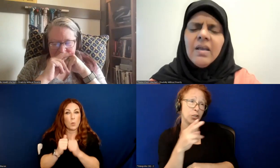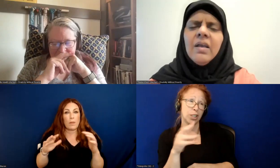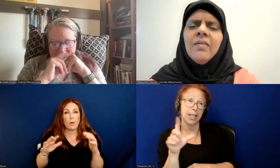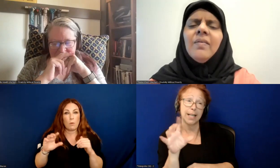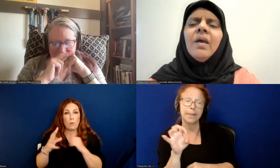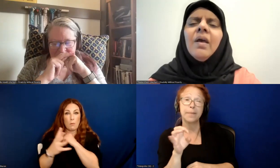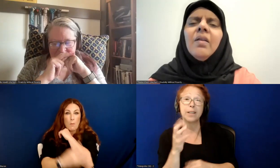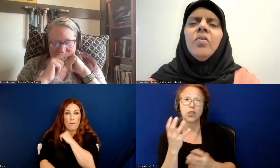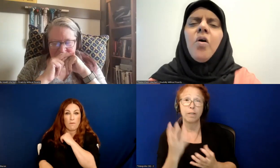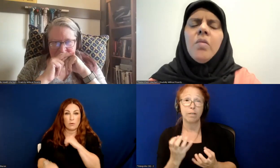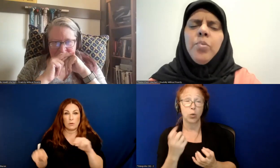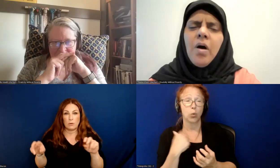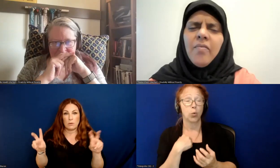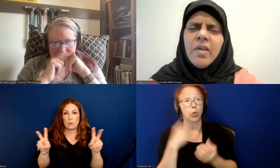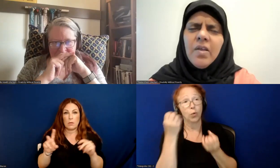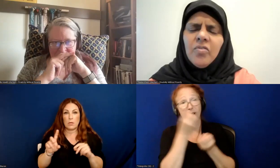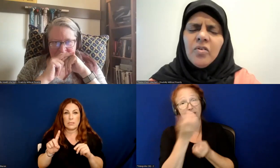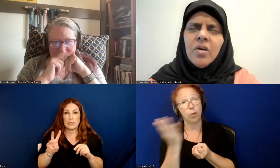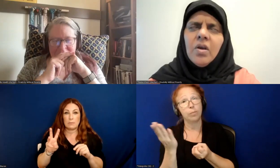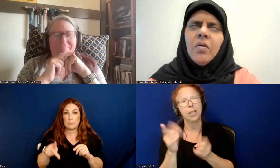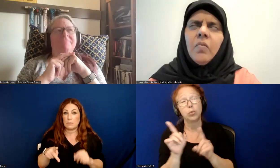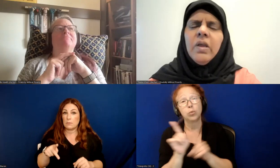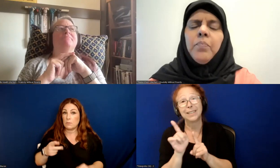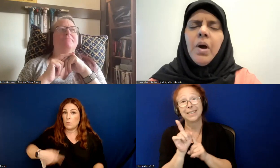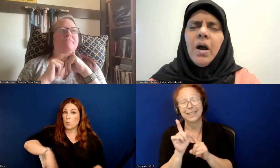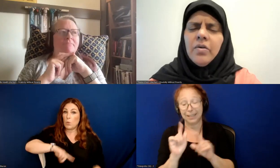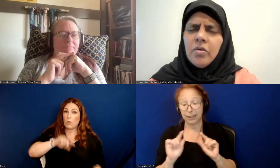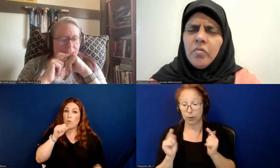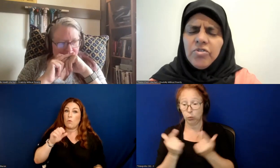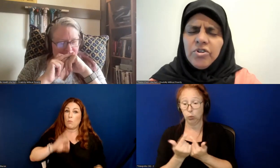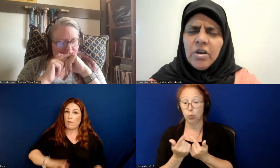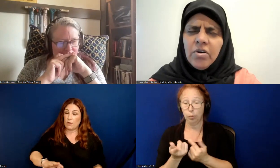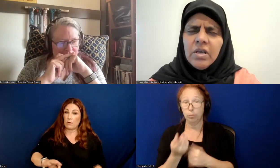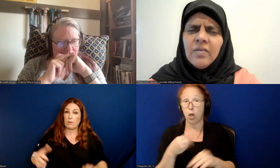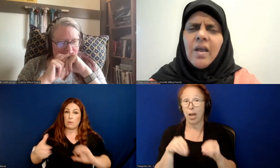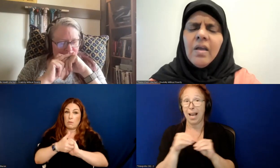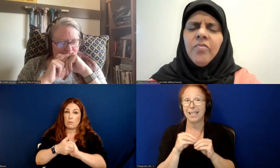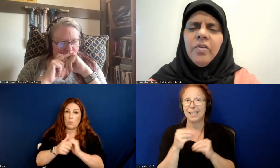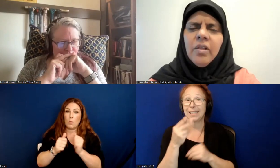Poverty is nonprofit. We